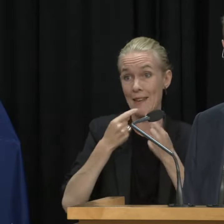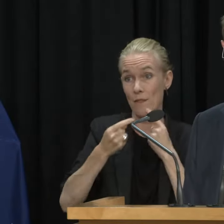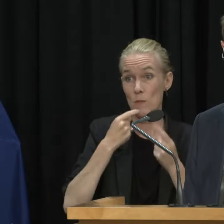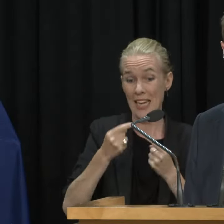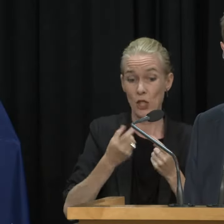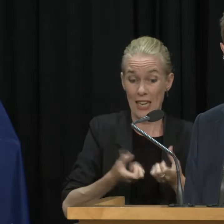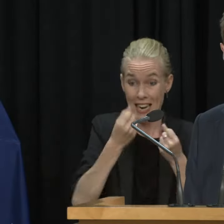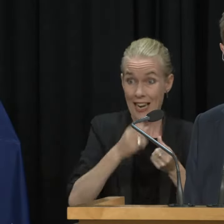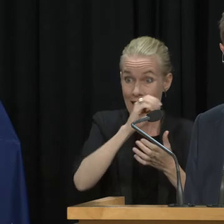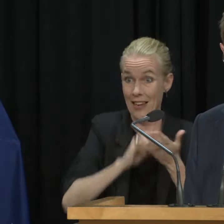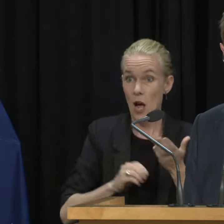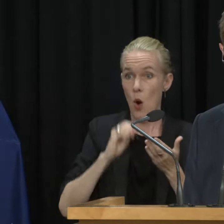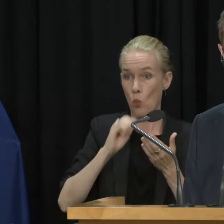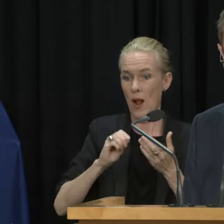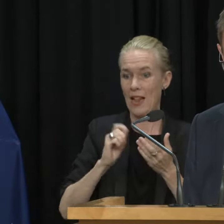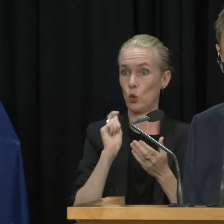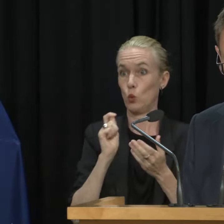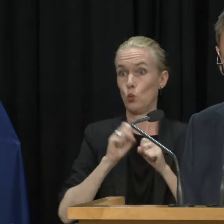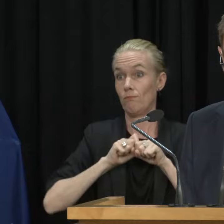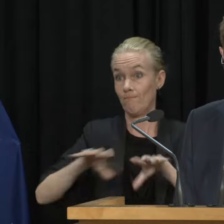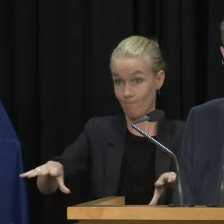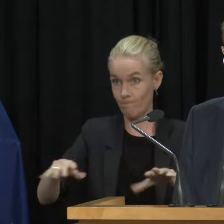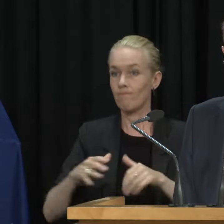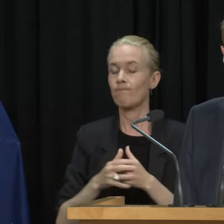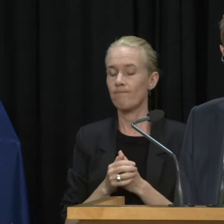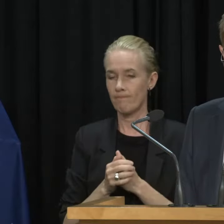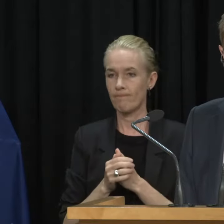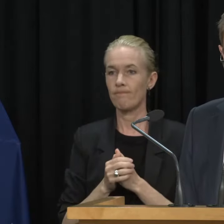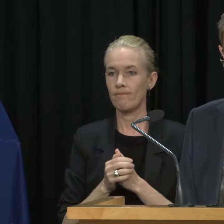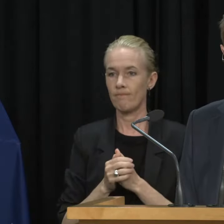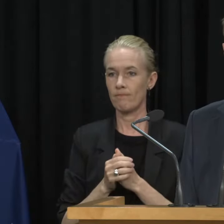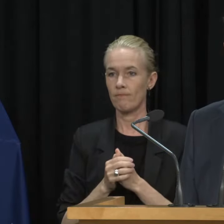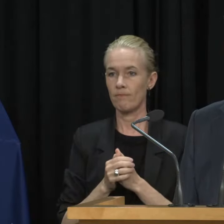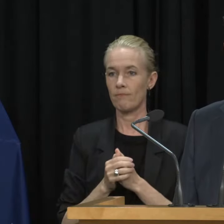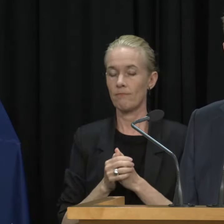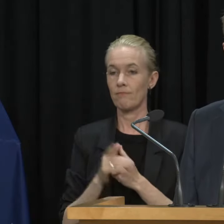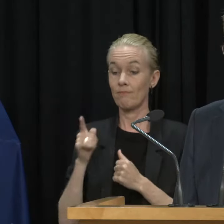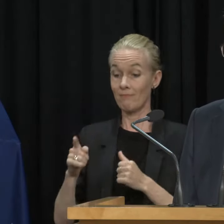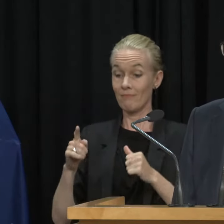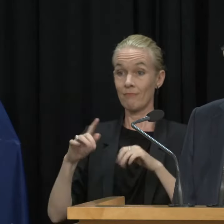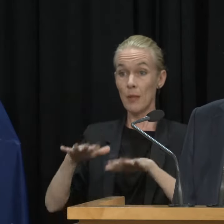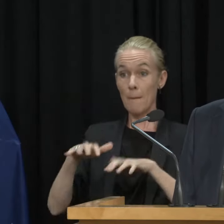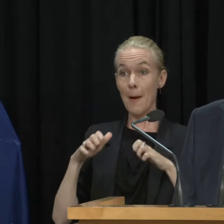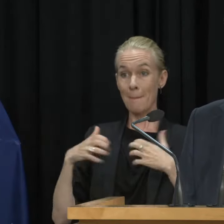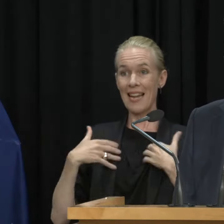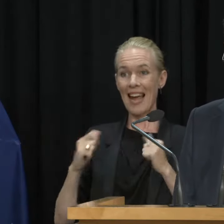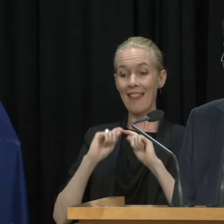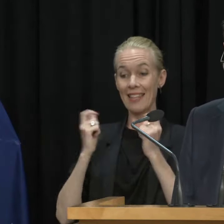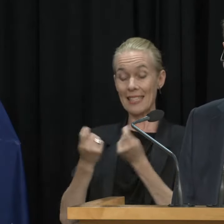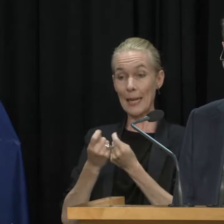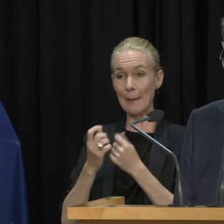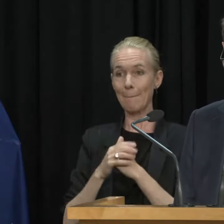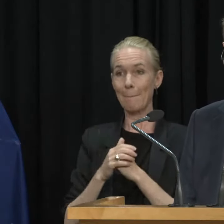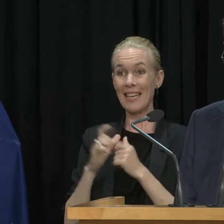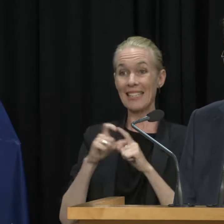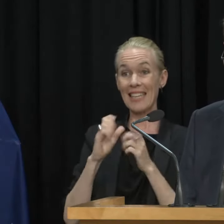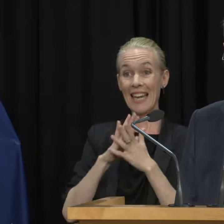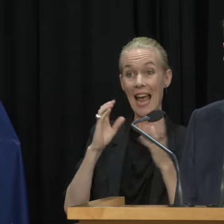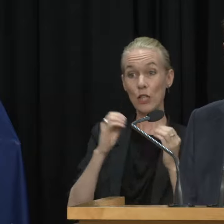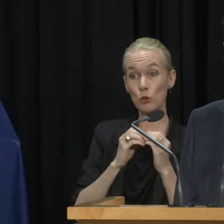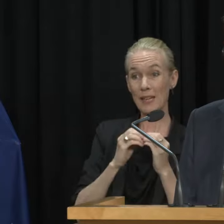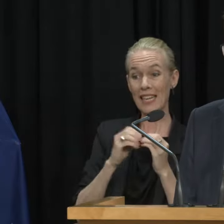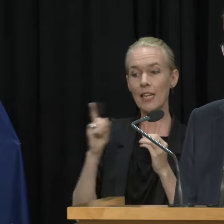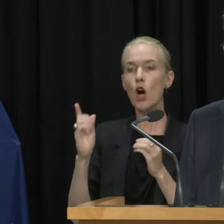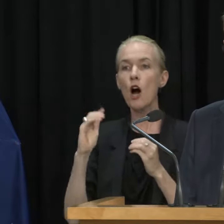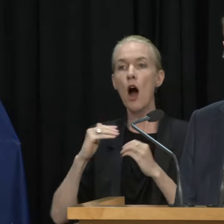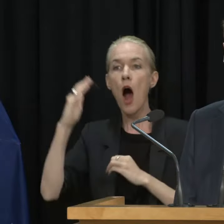release further information as soon as we have it. So the public health team and the district health boards are working very closely with the high school, and